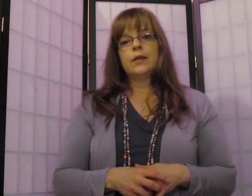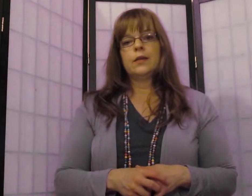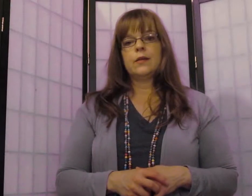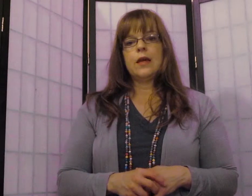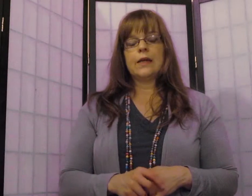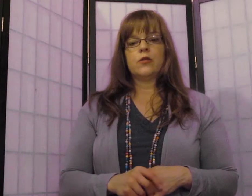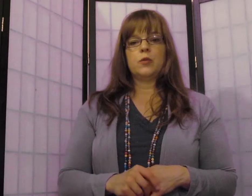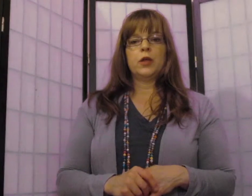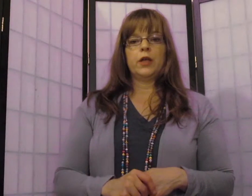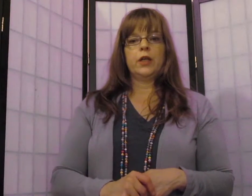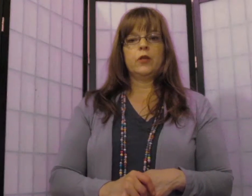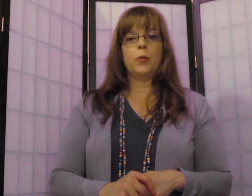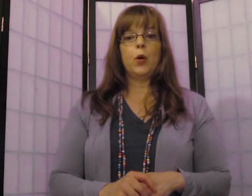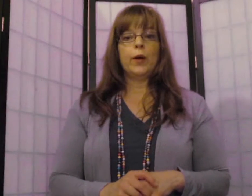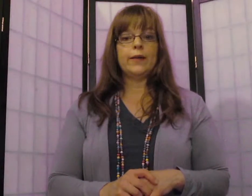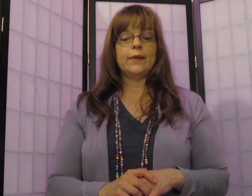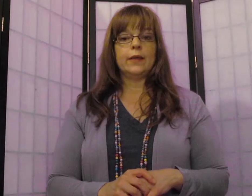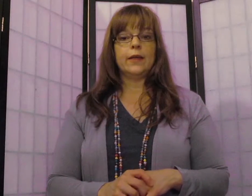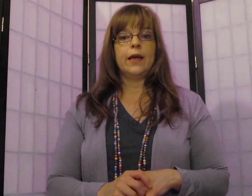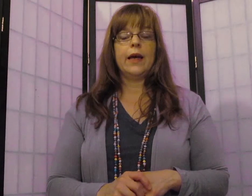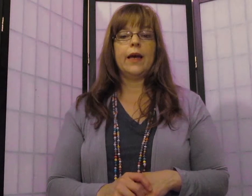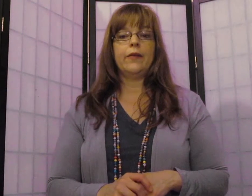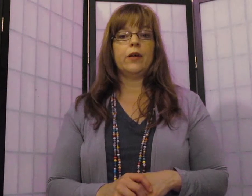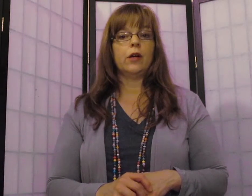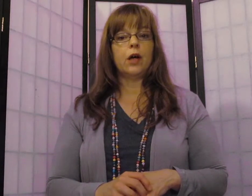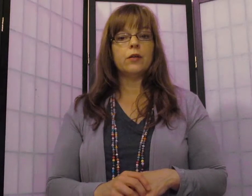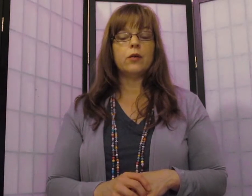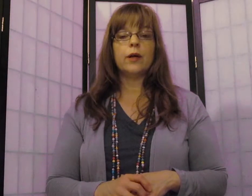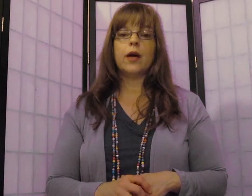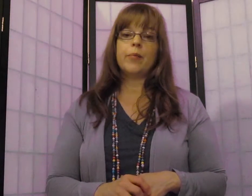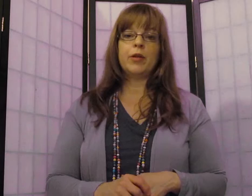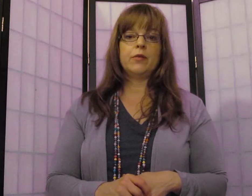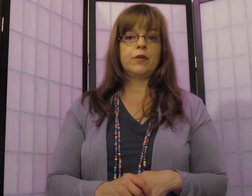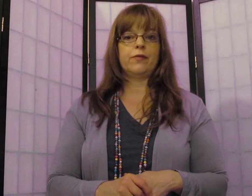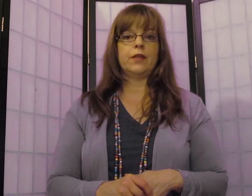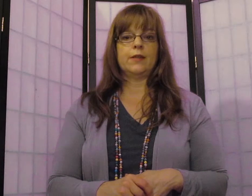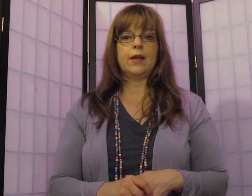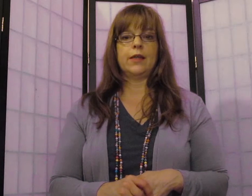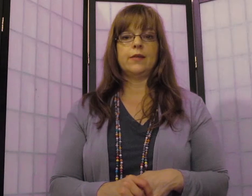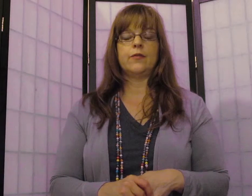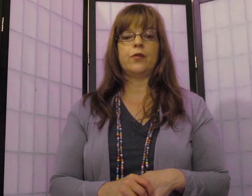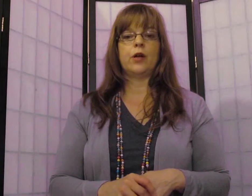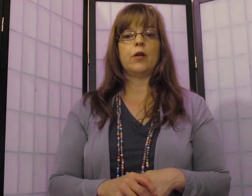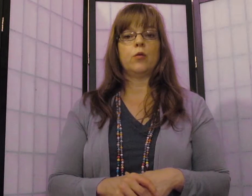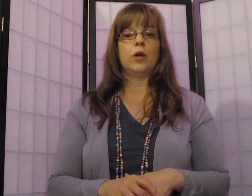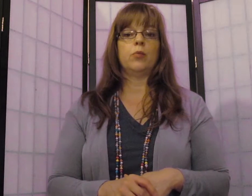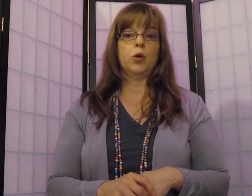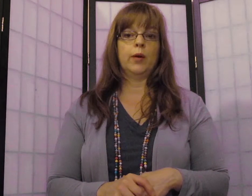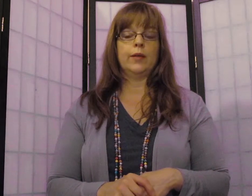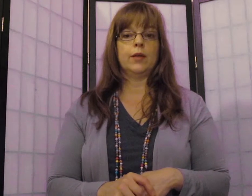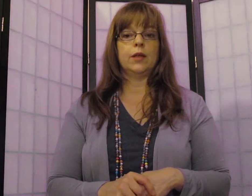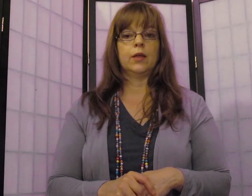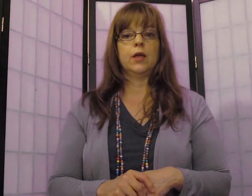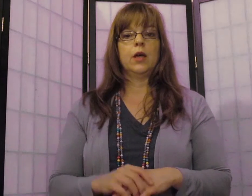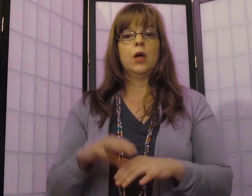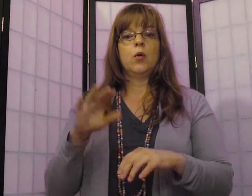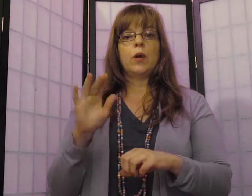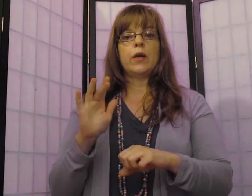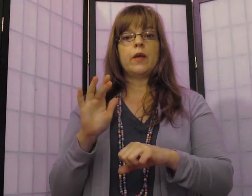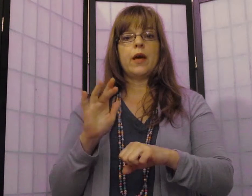This next word is poison, and there are also a couple of different signs for the word poison. One of